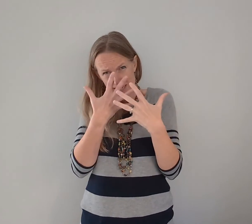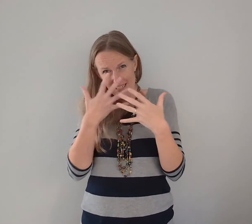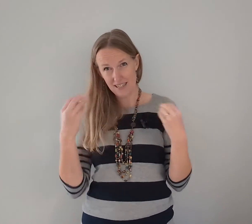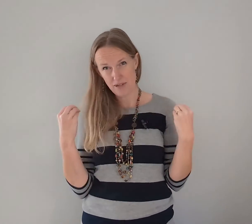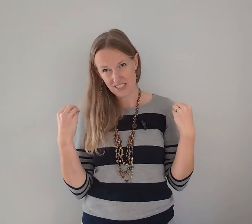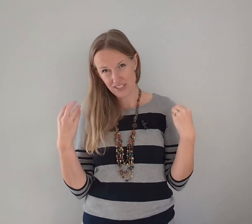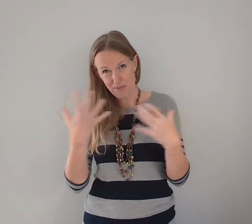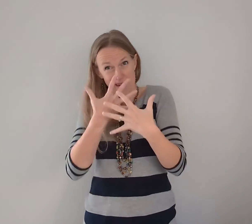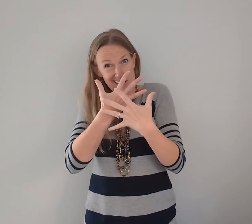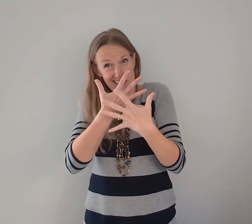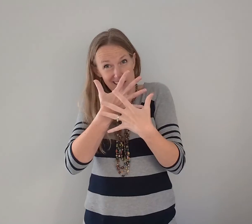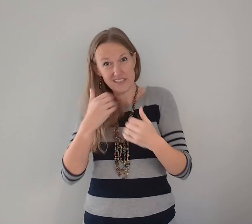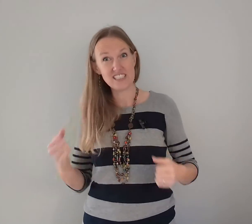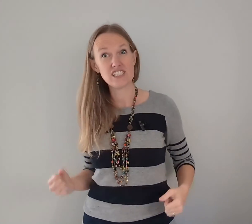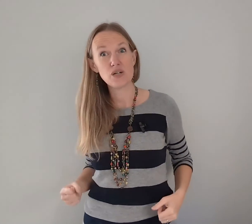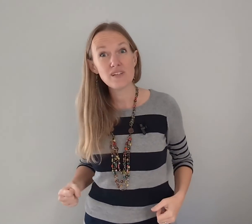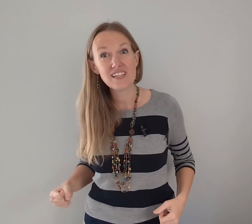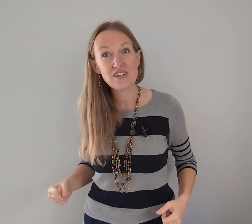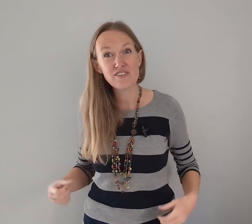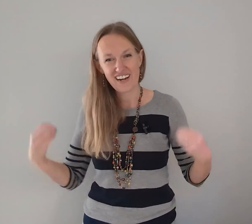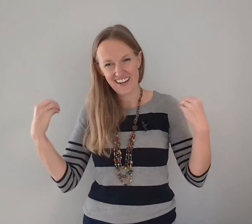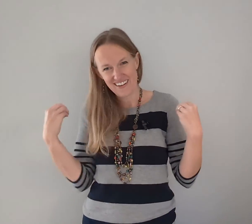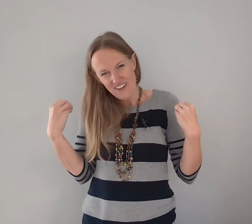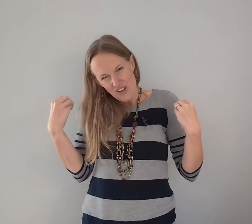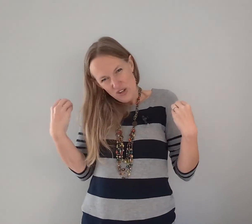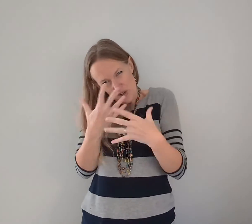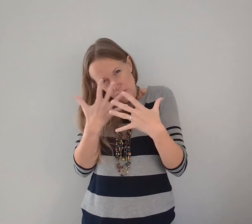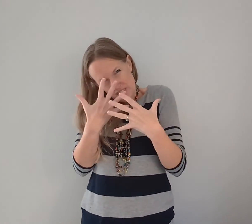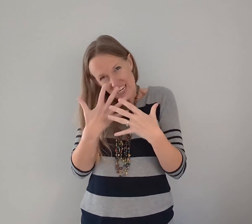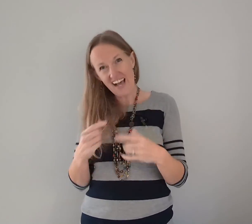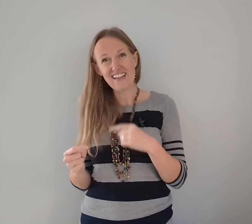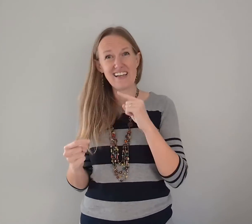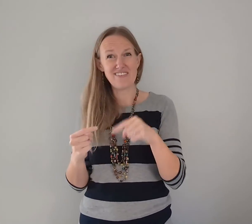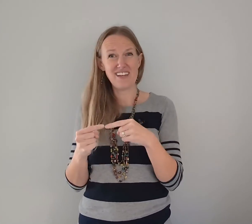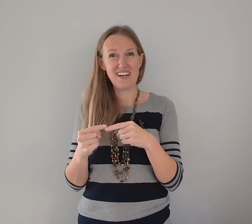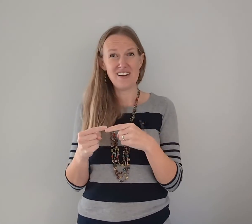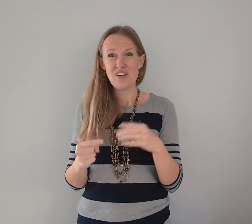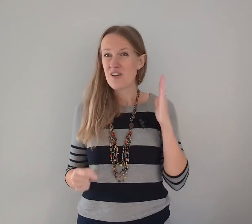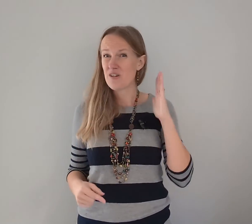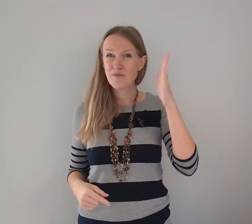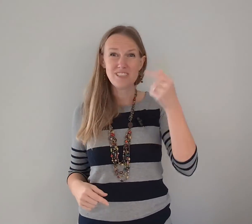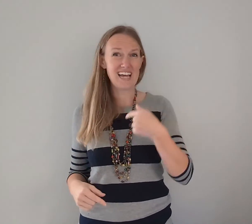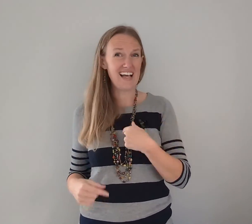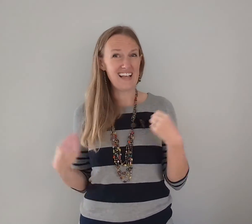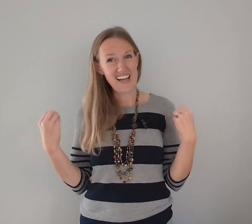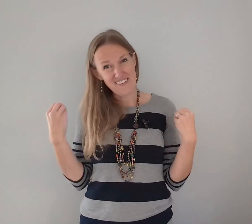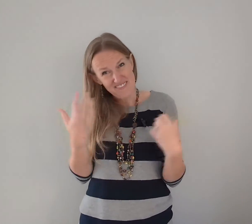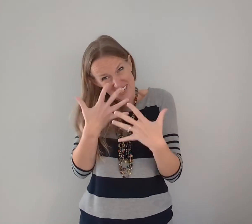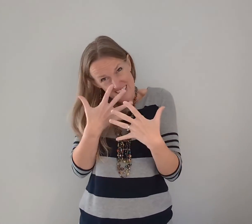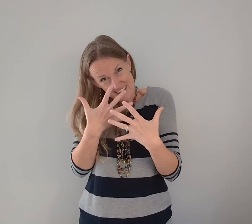in, and make sure your body language is showing that you're afraid. Whom shall I fear? Whom shall I fear?